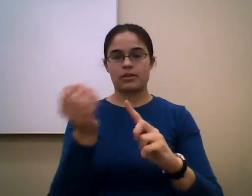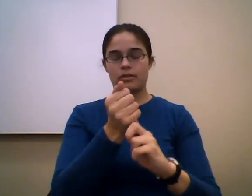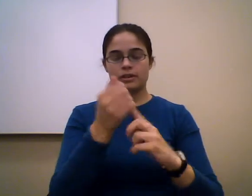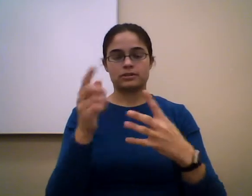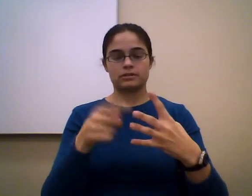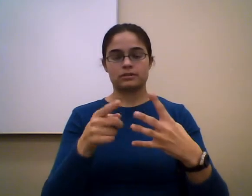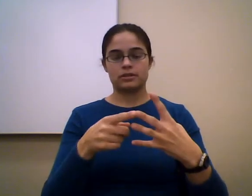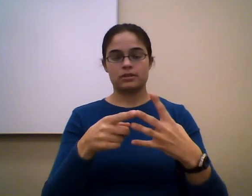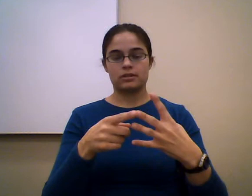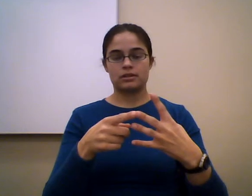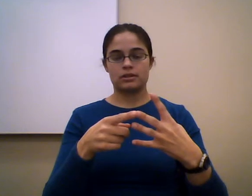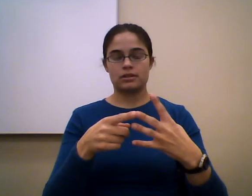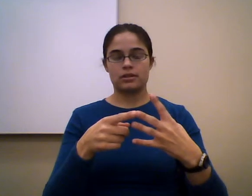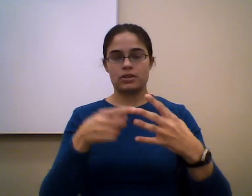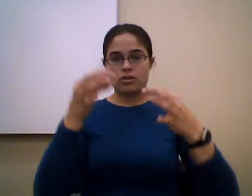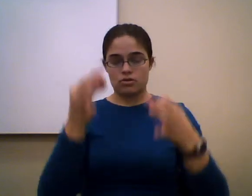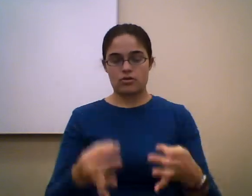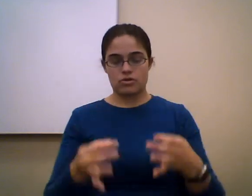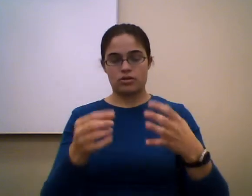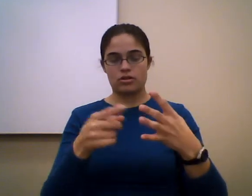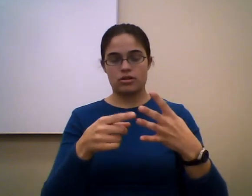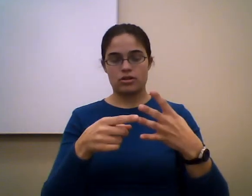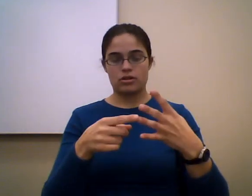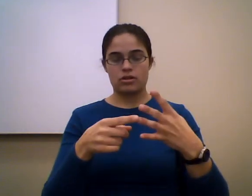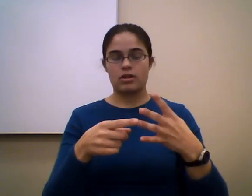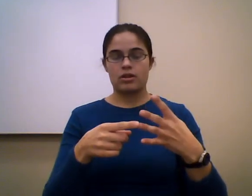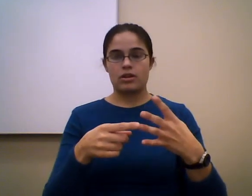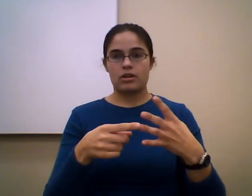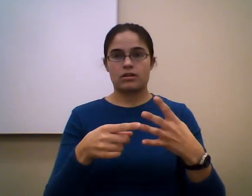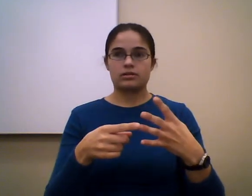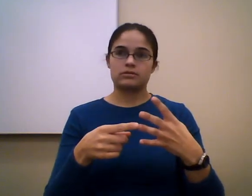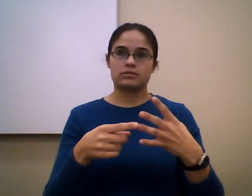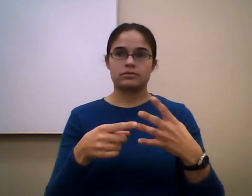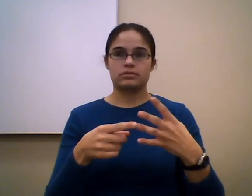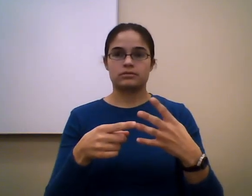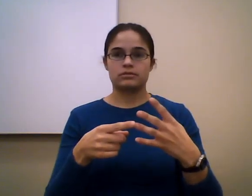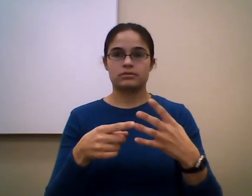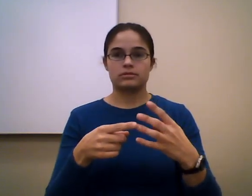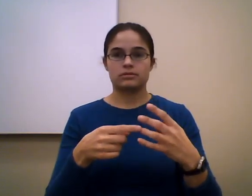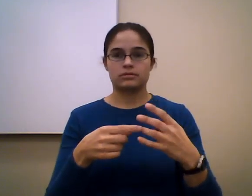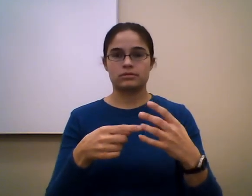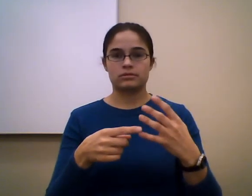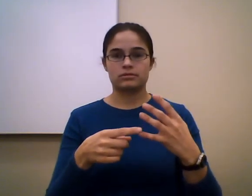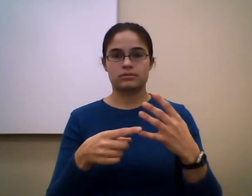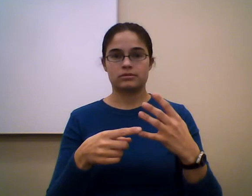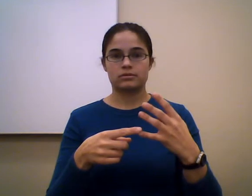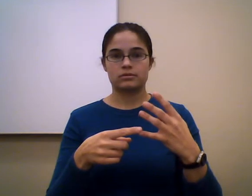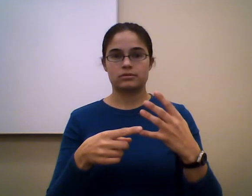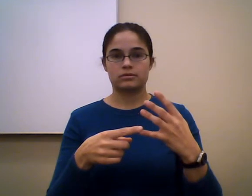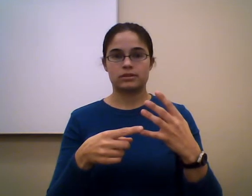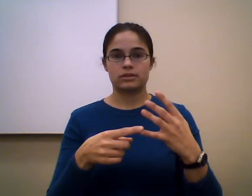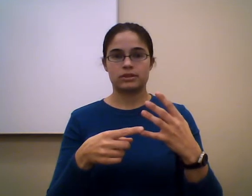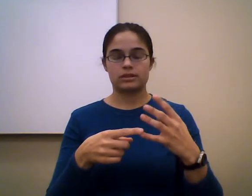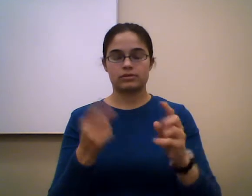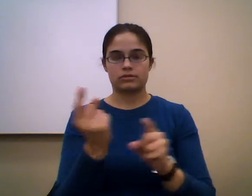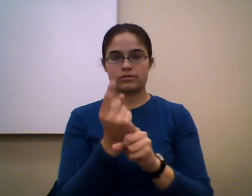aspect. These components all go together to make up the criminal justice system. As